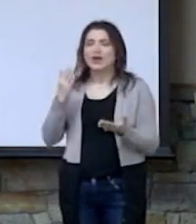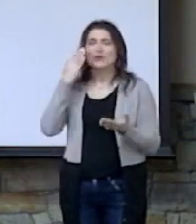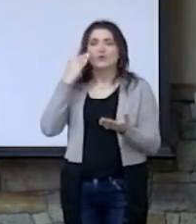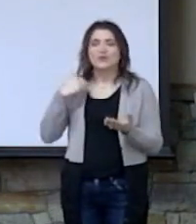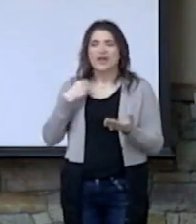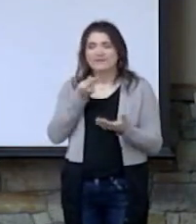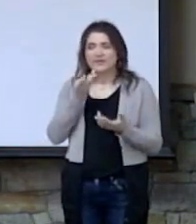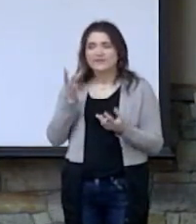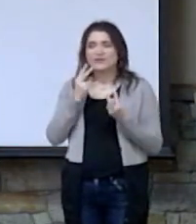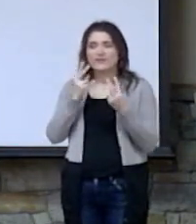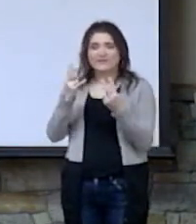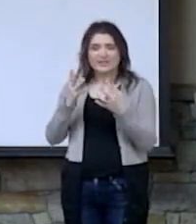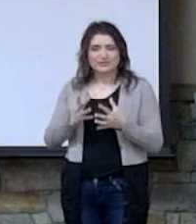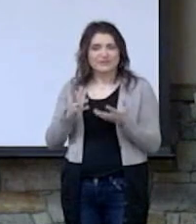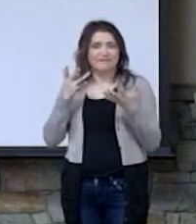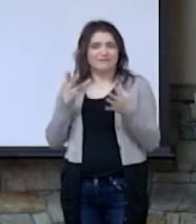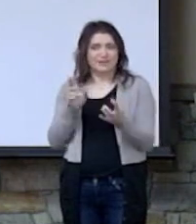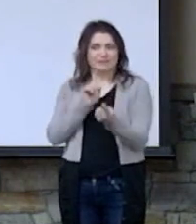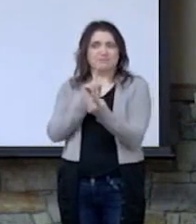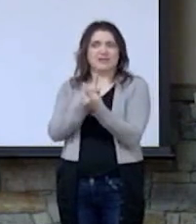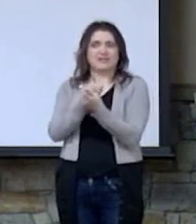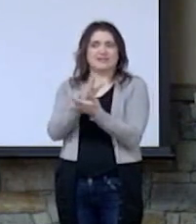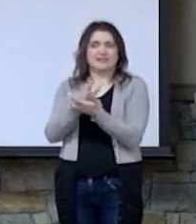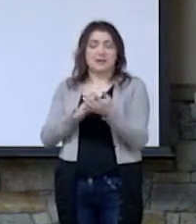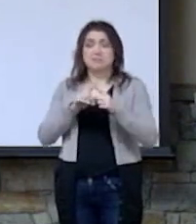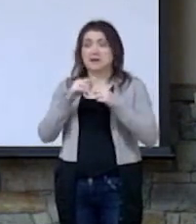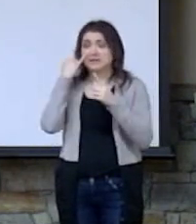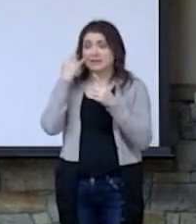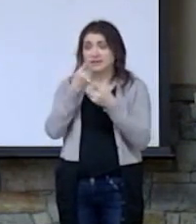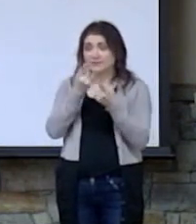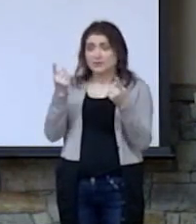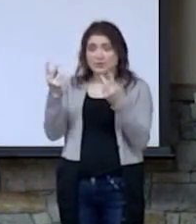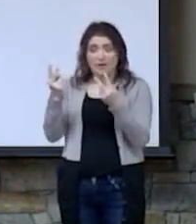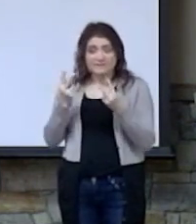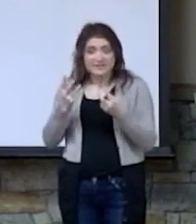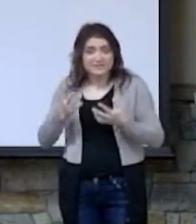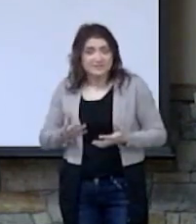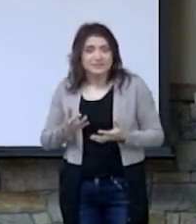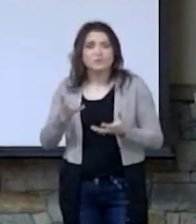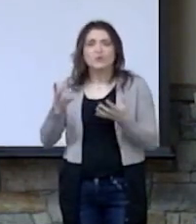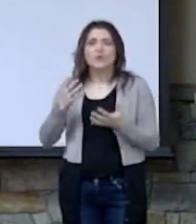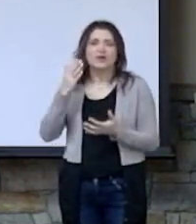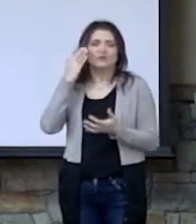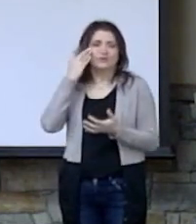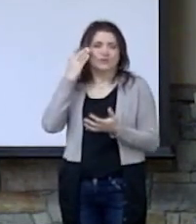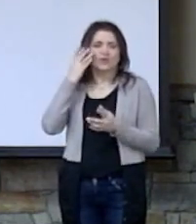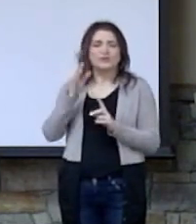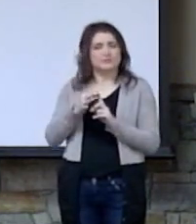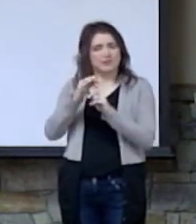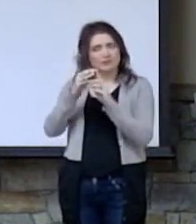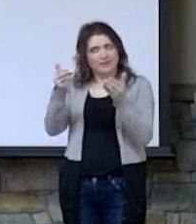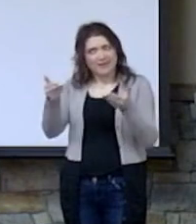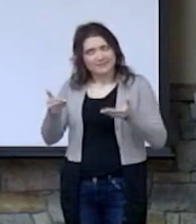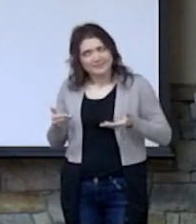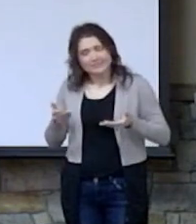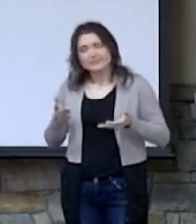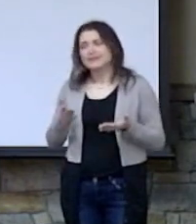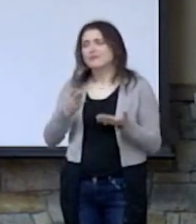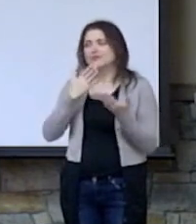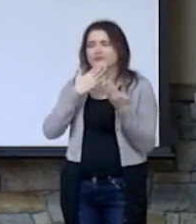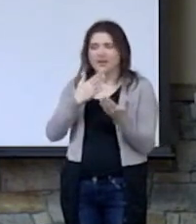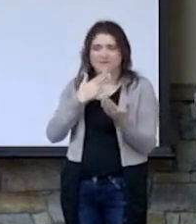I've had an opportunity to meet already, but if you are visiting, we want you to know that you are a special guest to us, and we are grateful that you